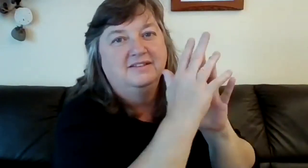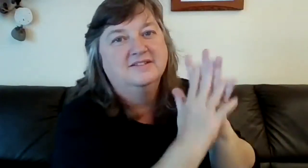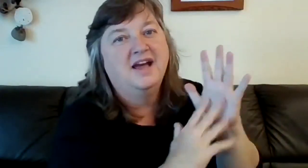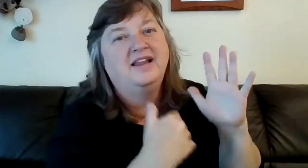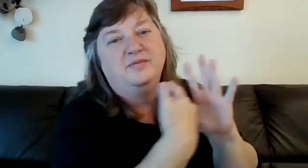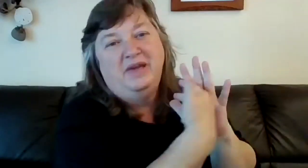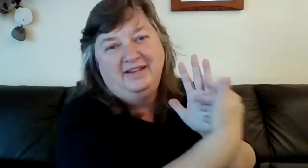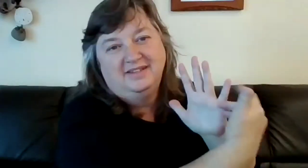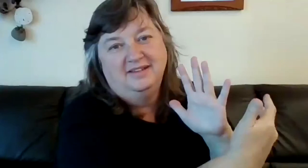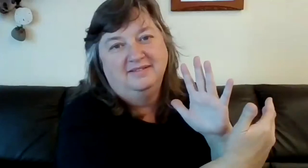It's kind of like painting.